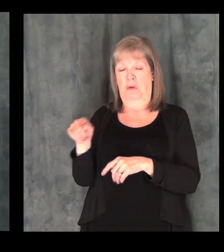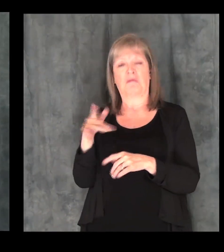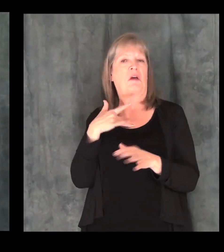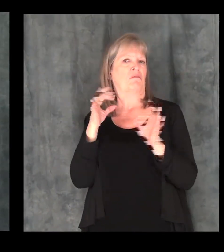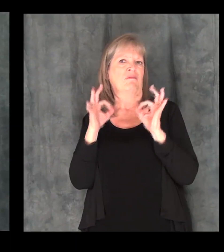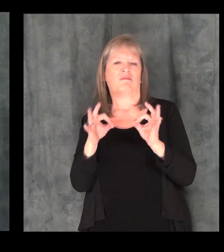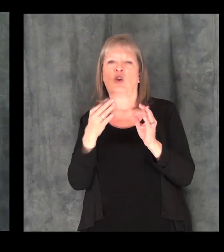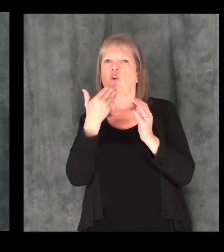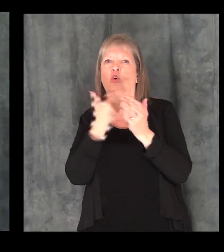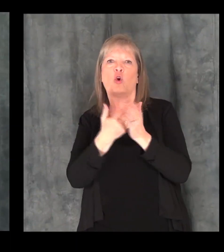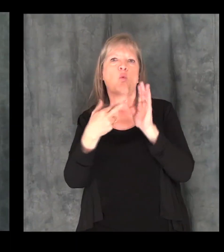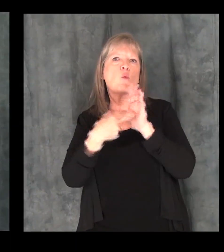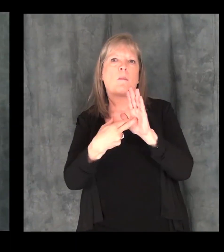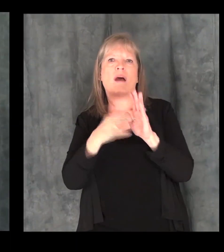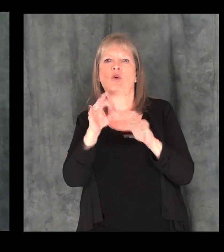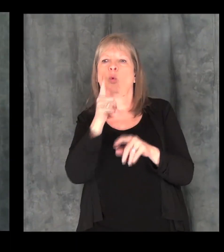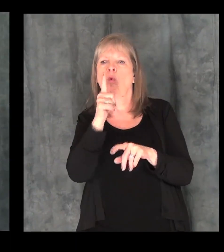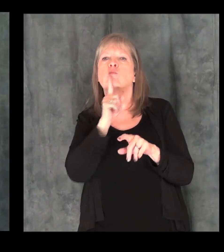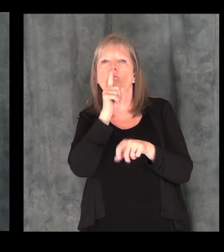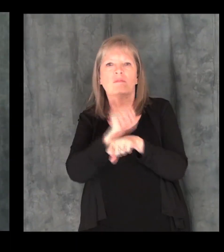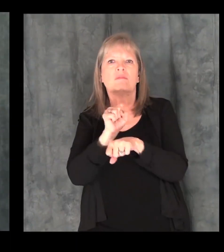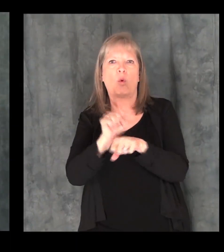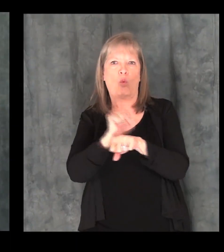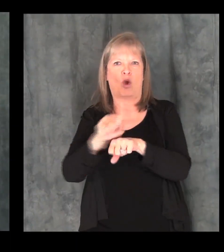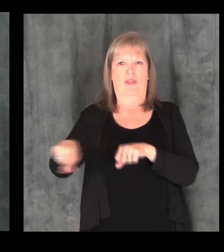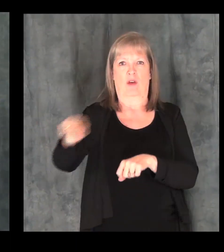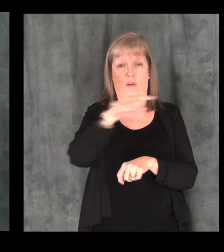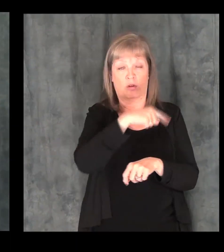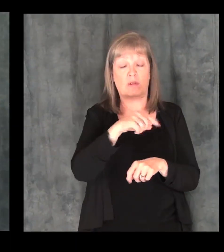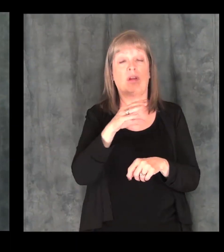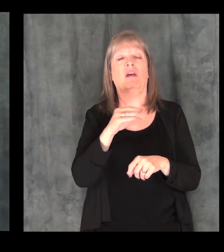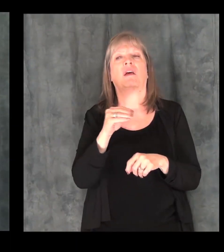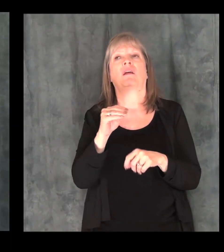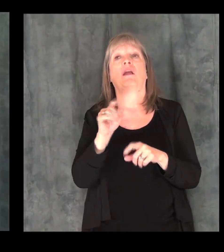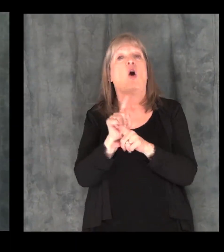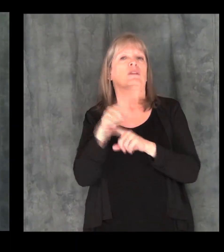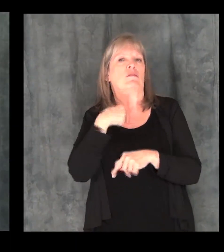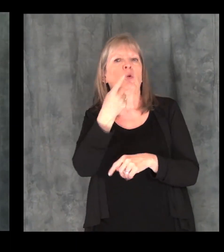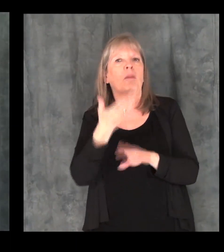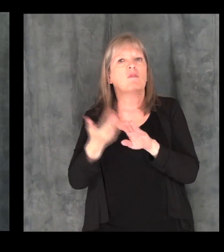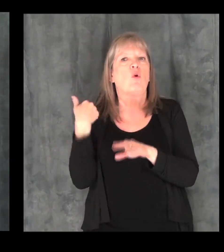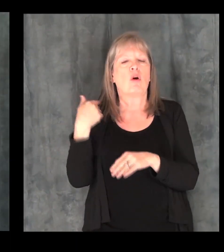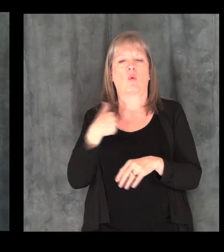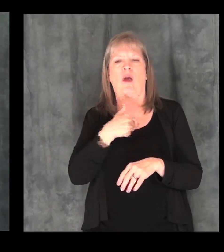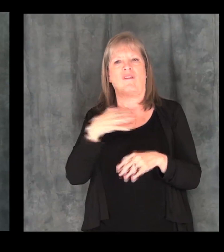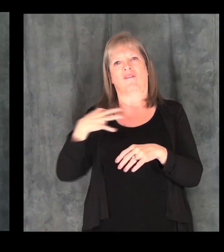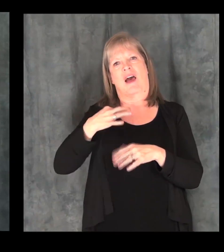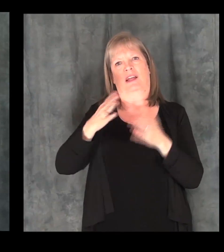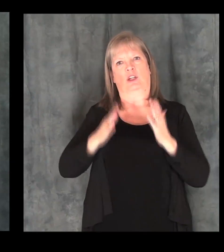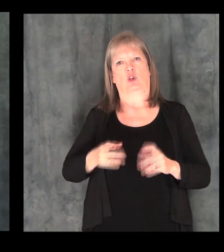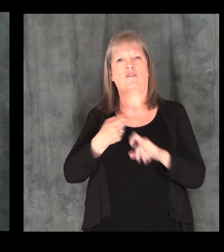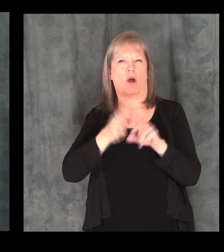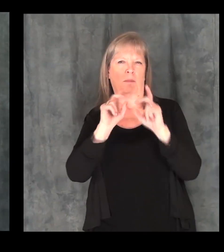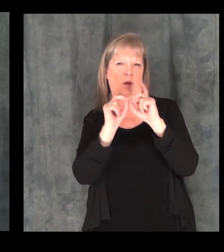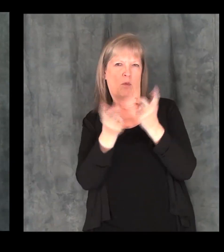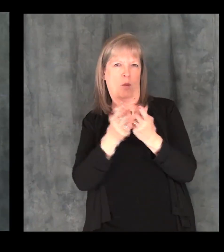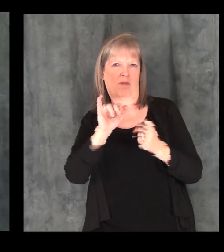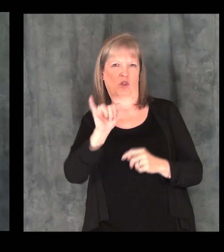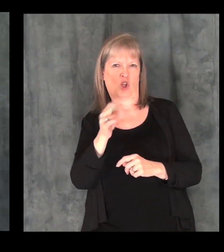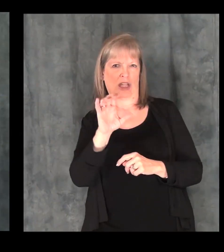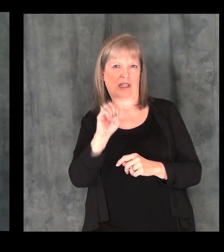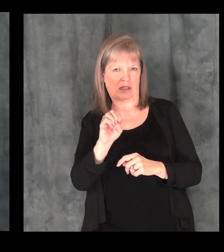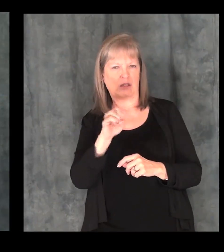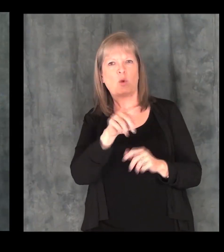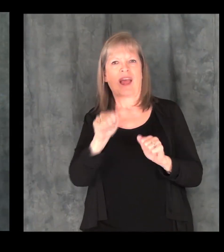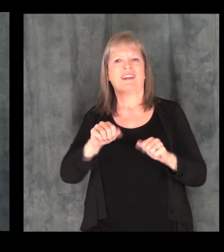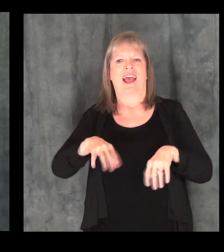workforce. And as I mentioned earlier on, we had volunteers from the Department of Justice to act in the roles of the hearing people, so as